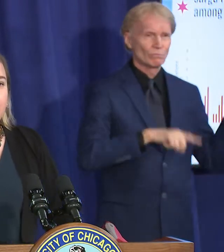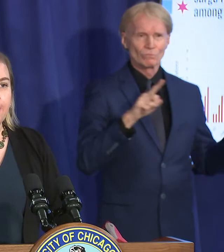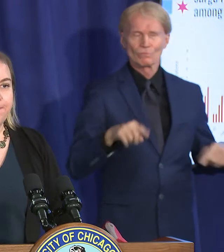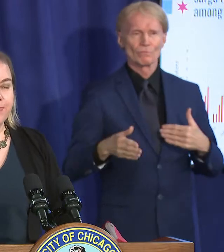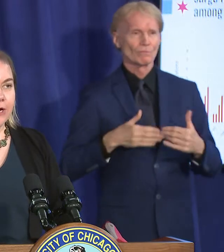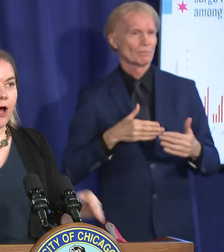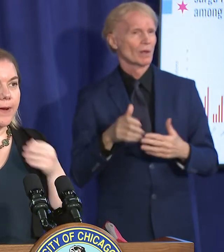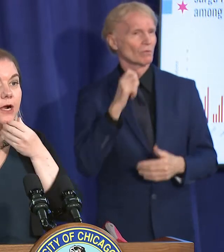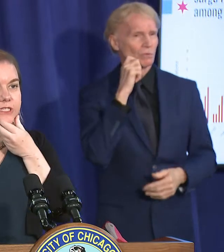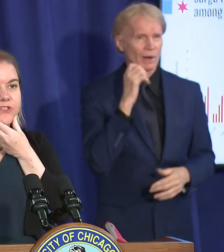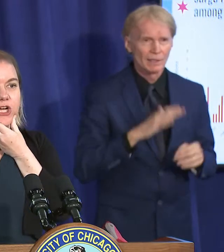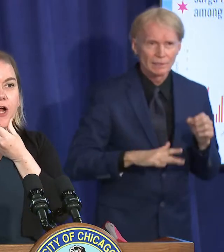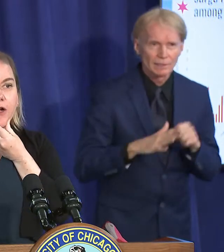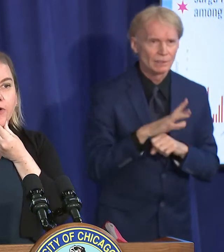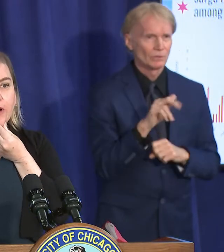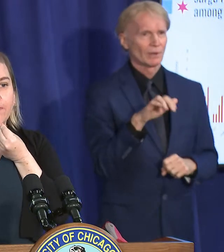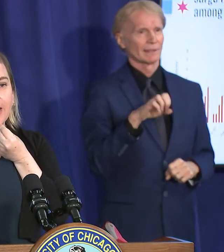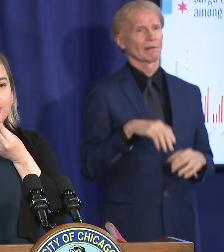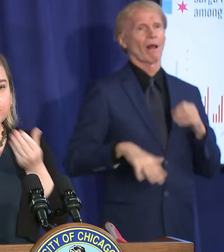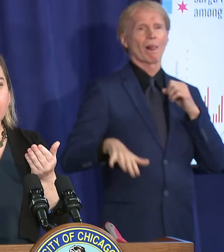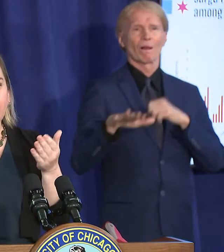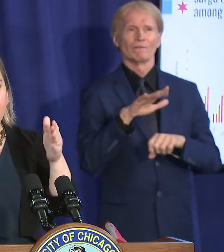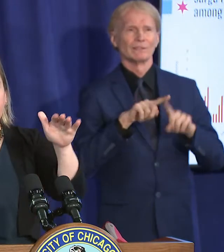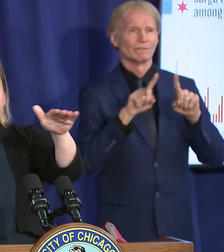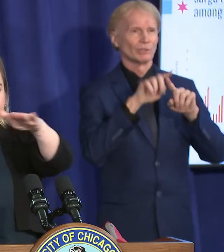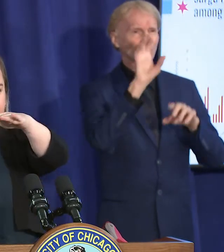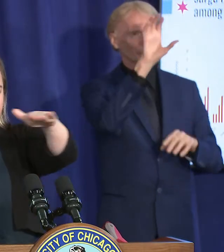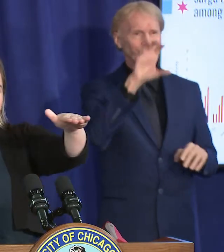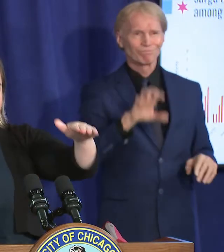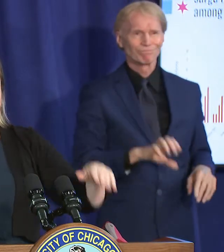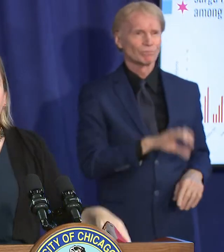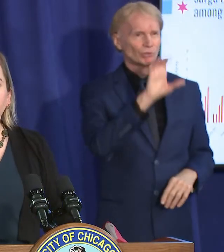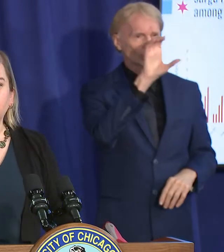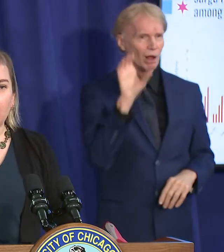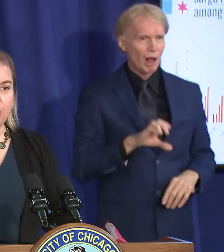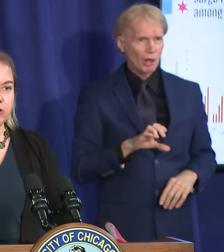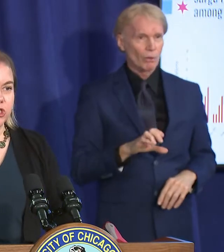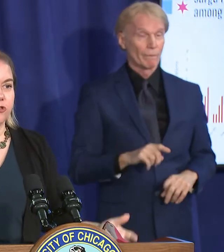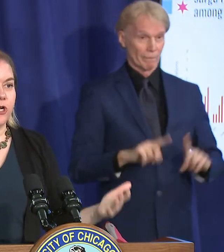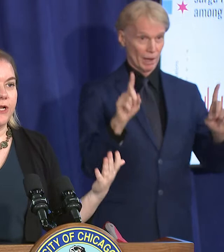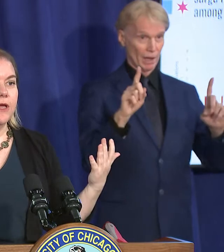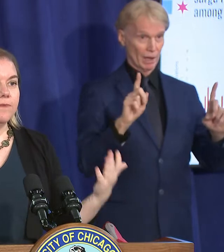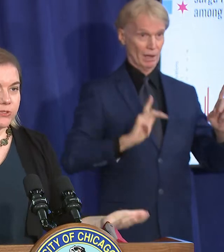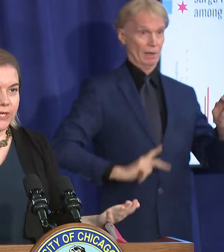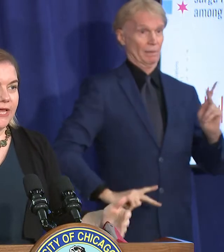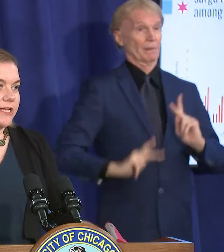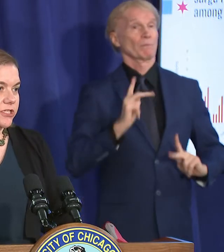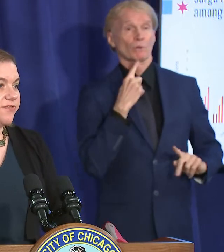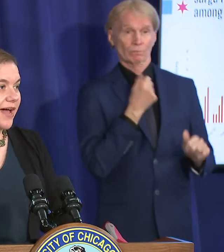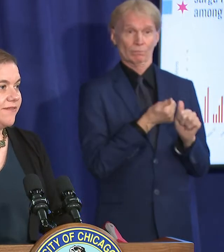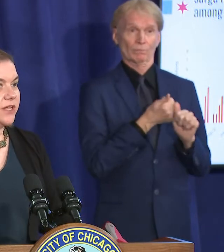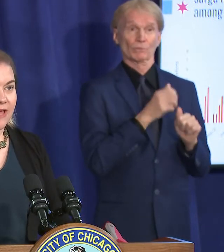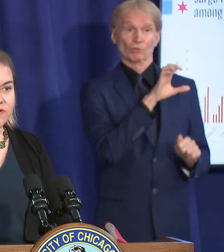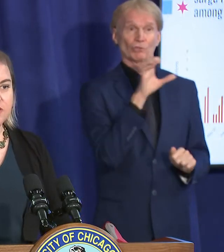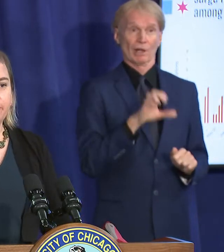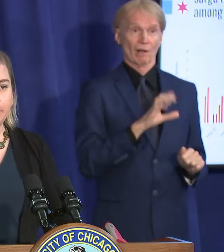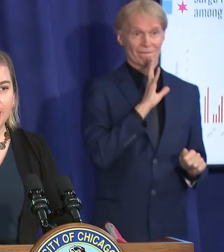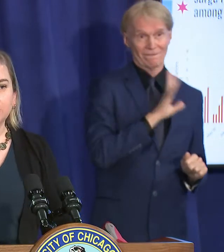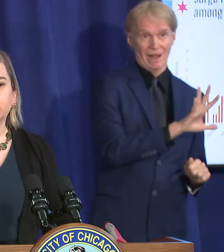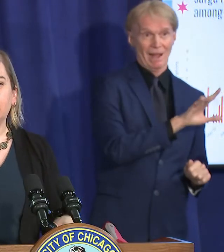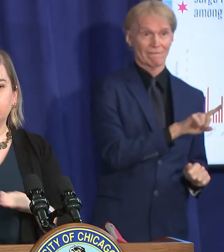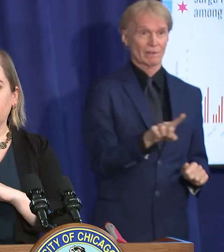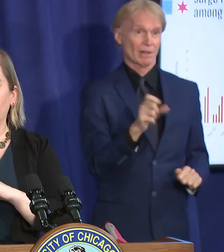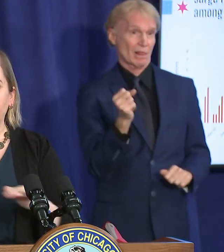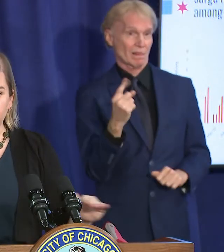ethnicities, and all parts of Chicago. But I do want to highlight, this is, for example, Chicago children between the ages of 5 and 11 that have